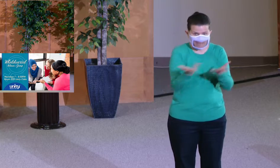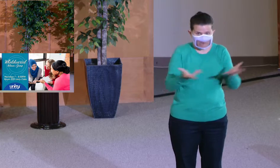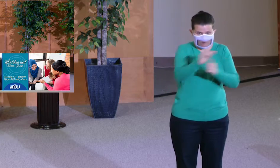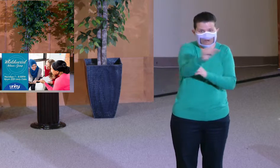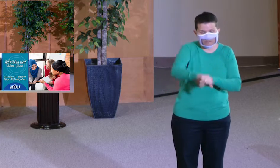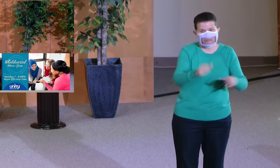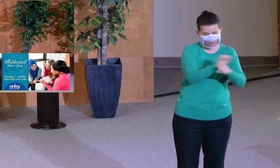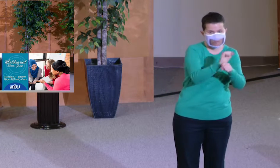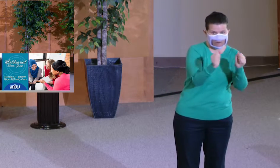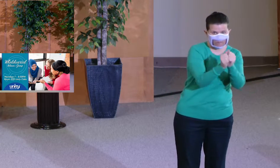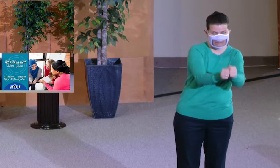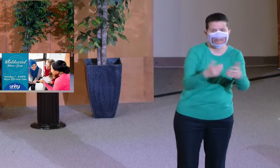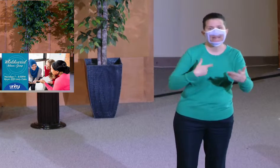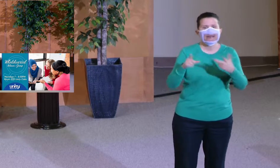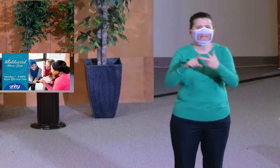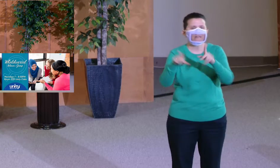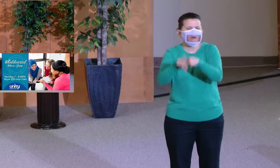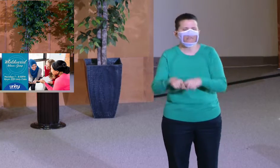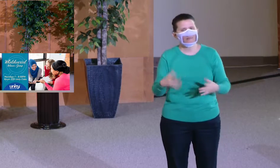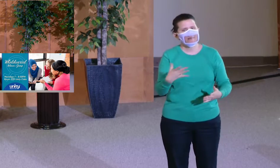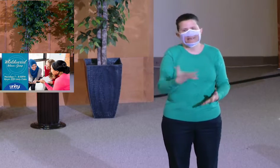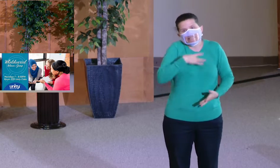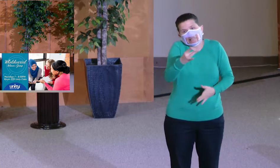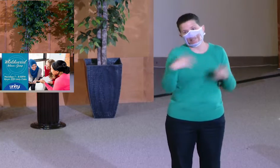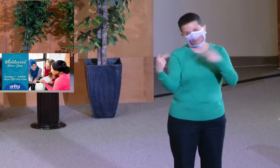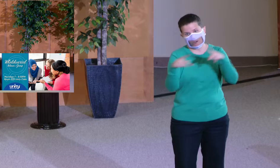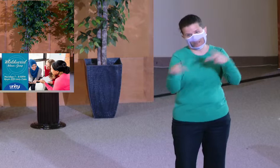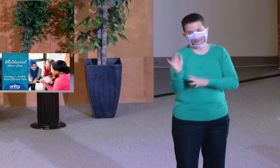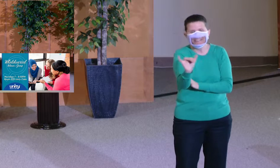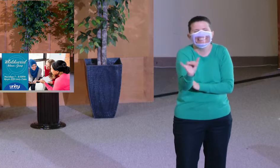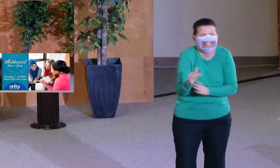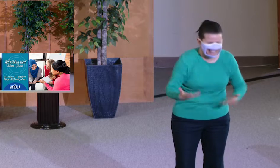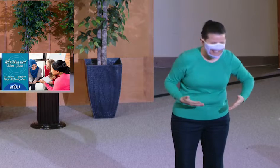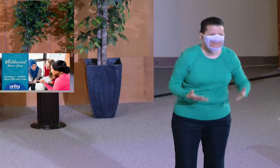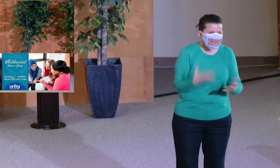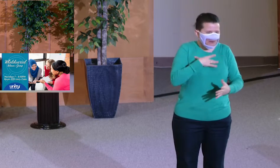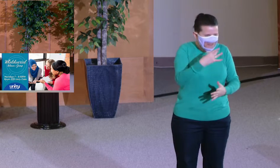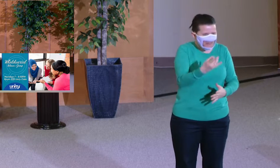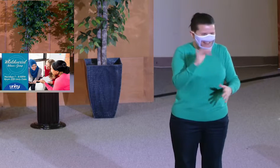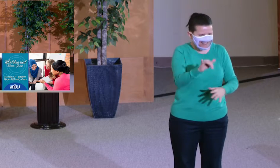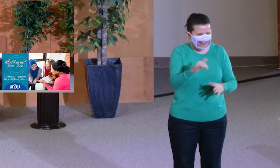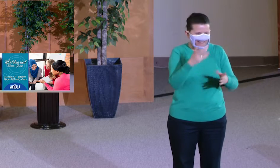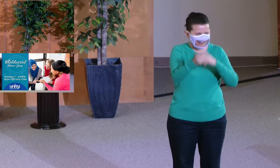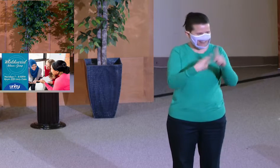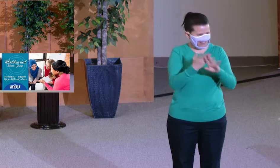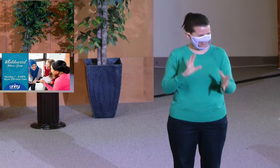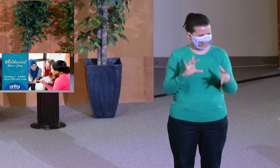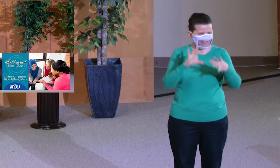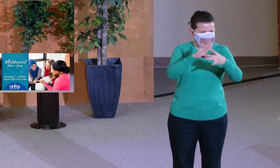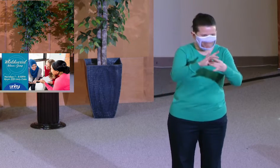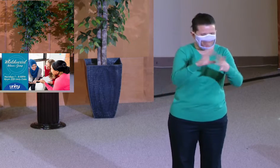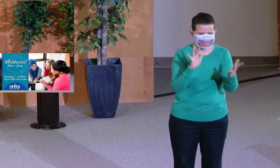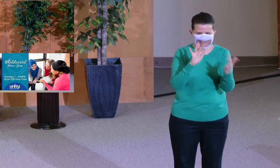like, you just want that kind of sisterhood and that kind of connection, please, they're having a table outside in the foyer. Stop by